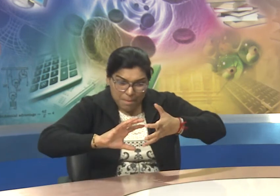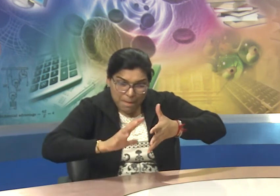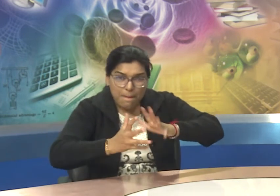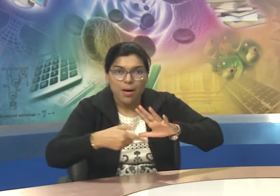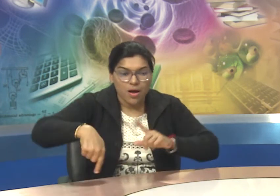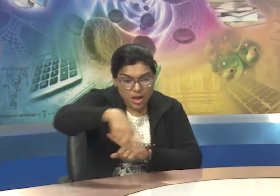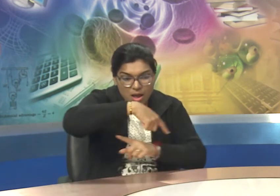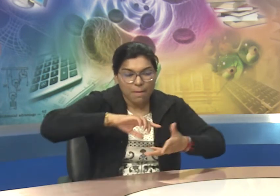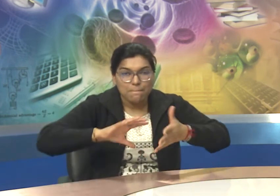elaborate nests